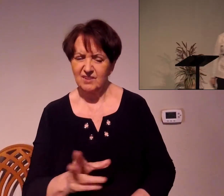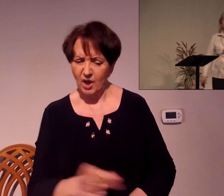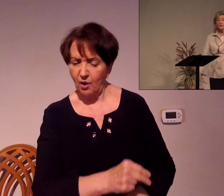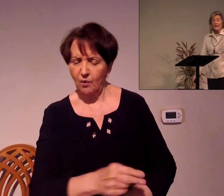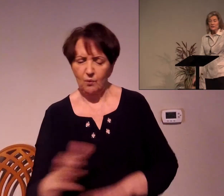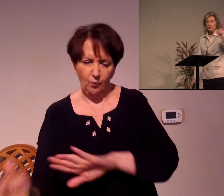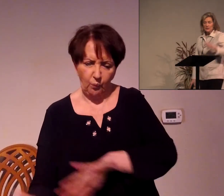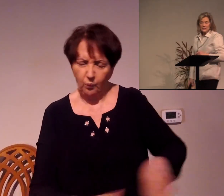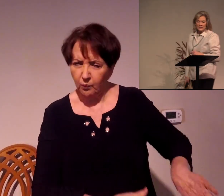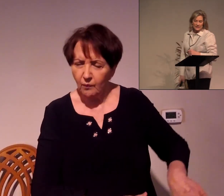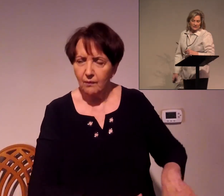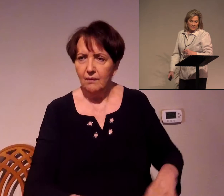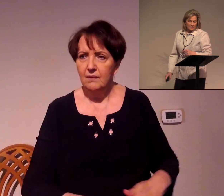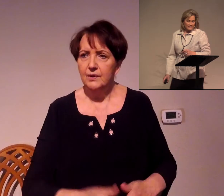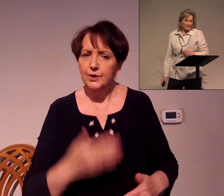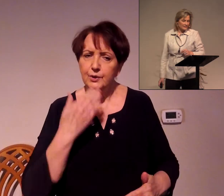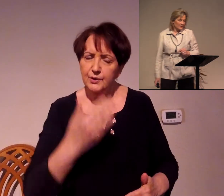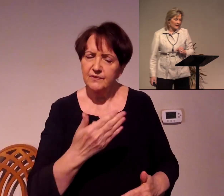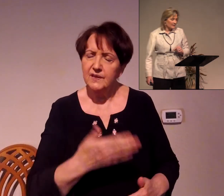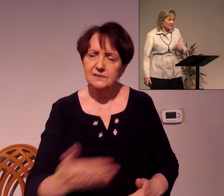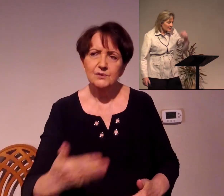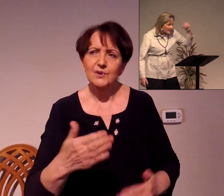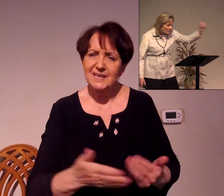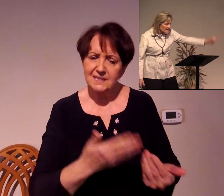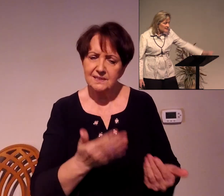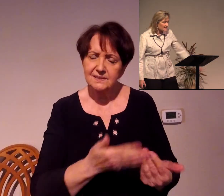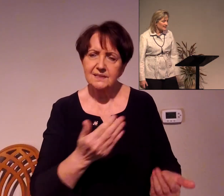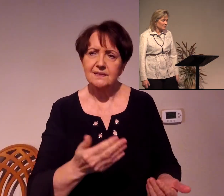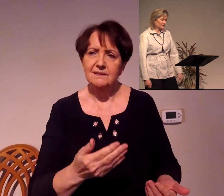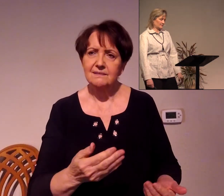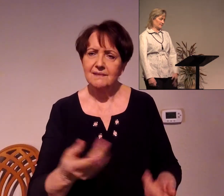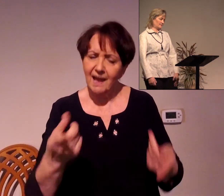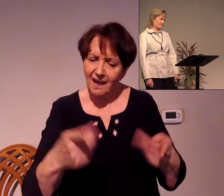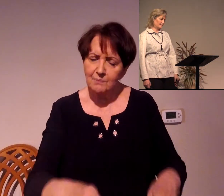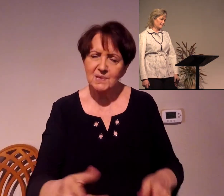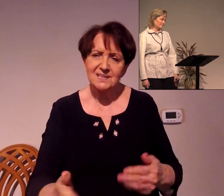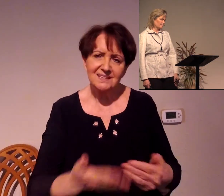Believe that good things are easy. That they come easy.